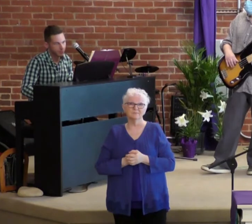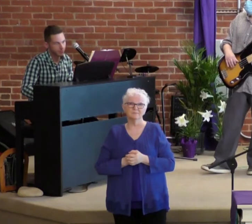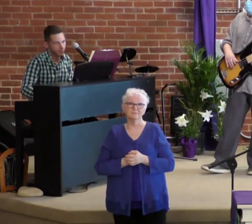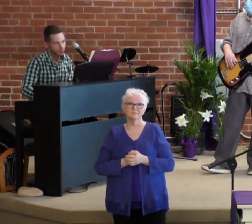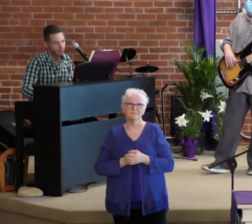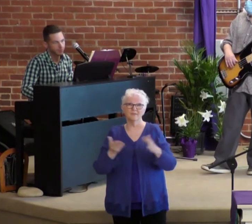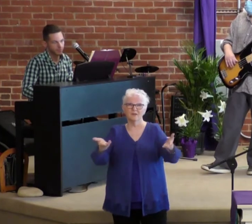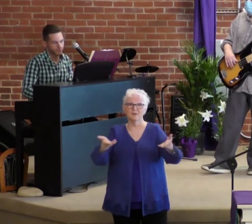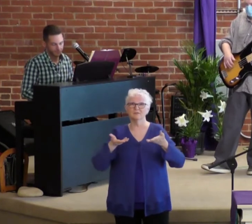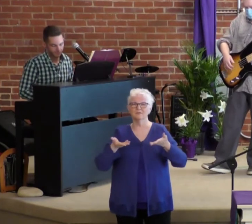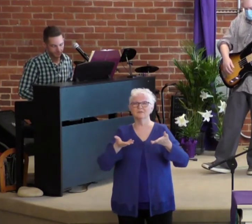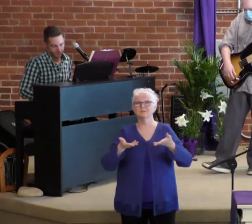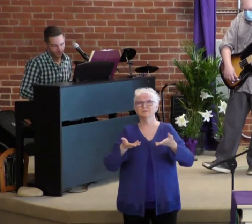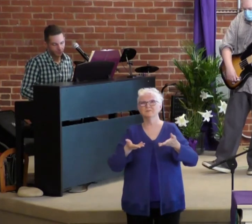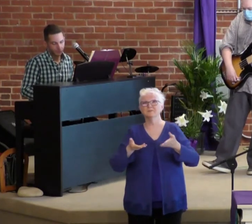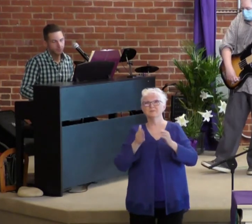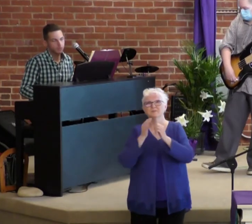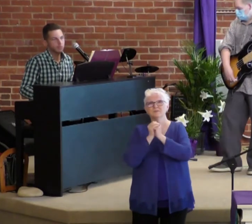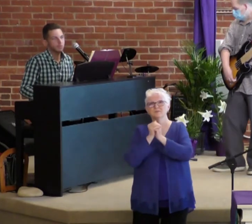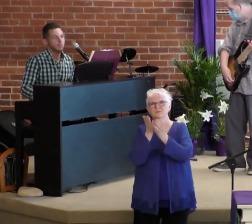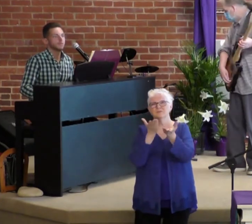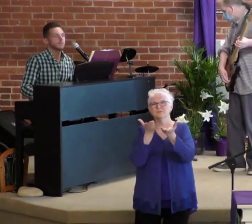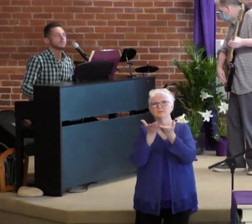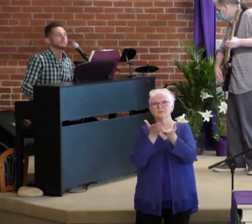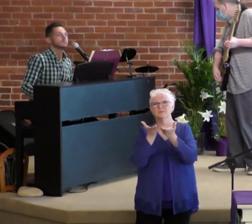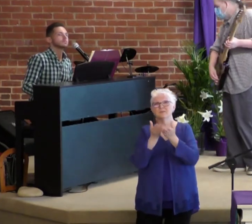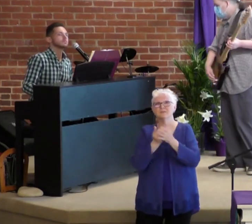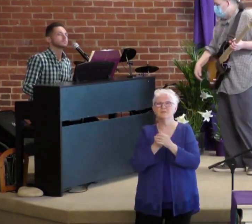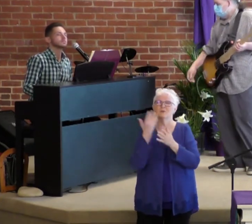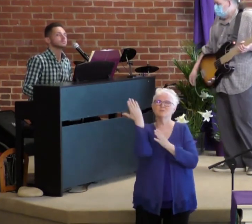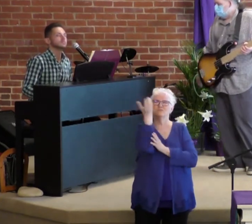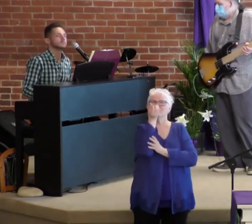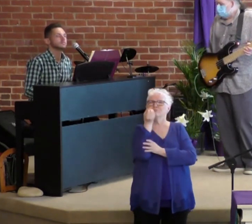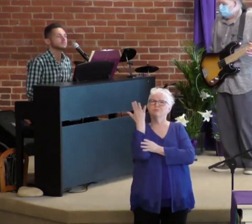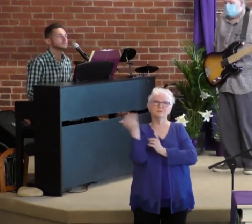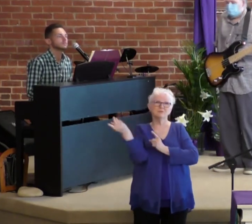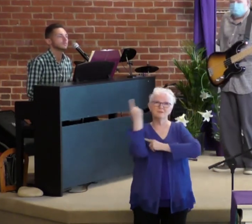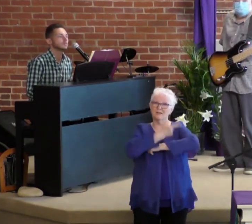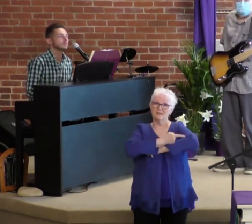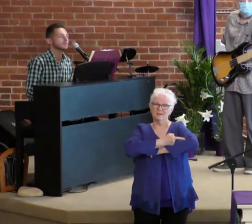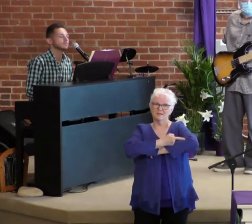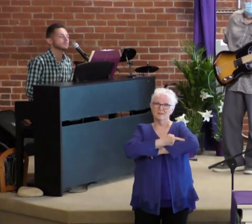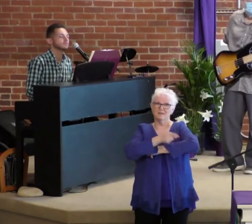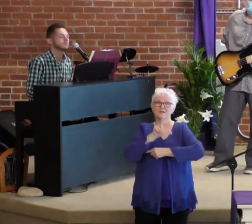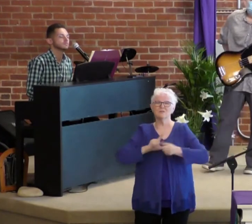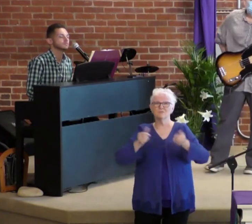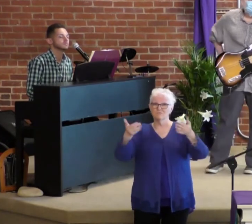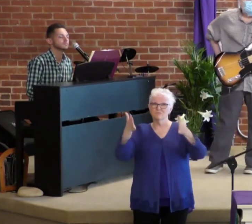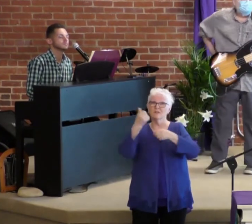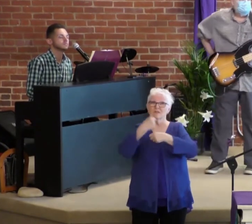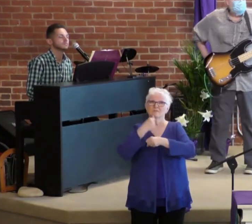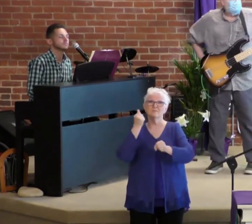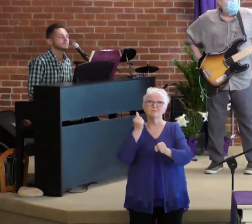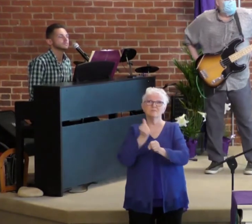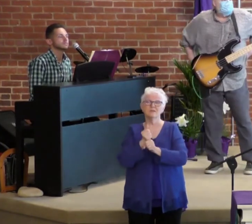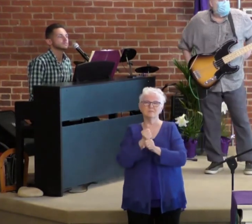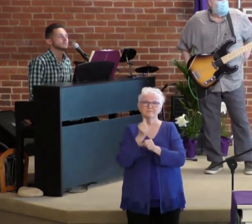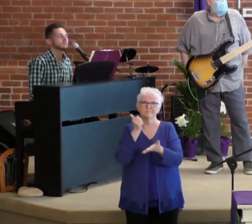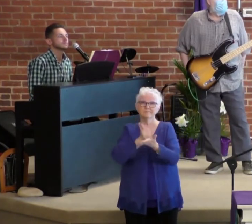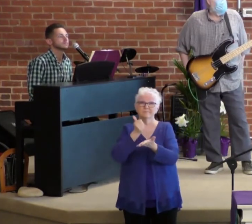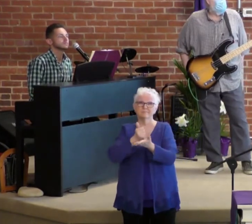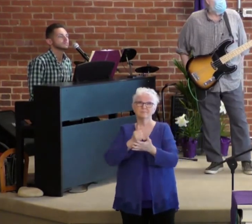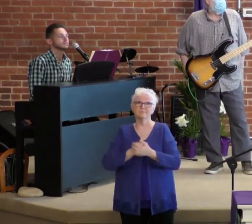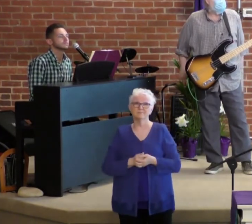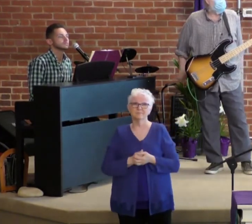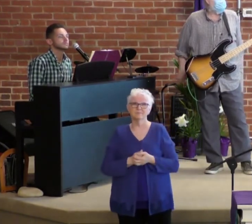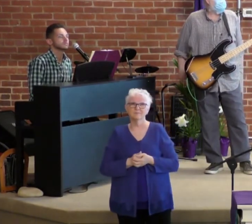I'd like to welcome you to our worship service on this beautiful day that the Lord has made. Amen.